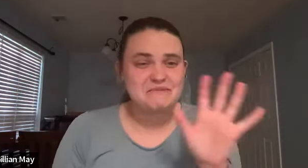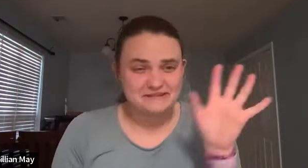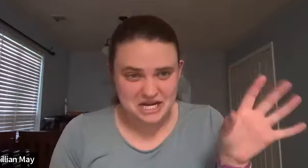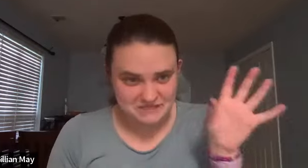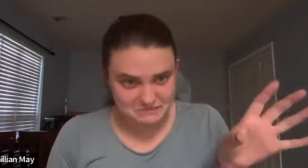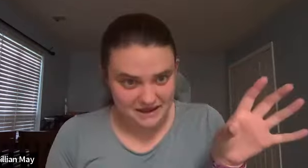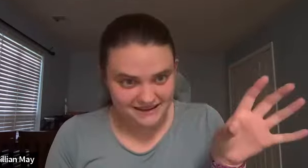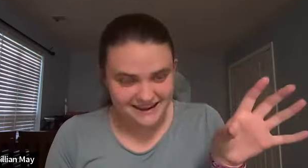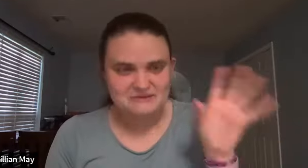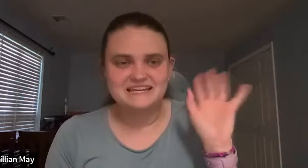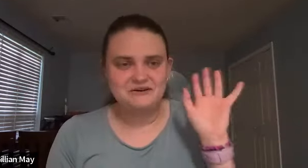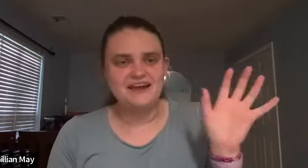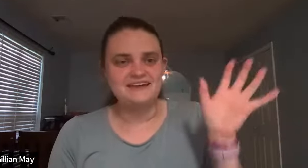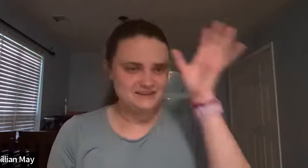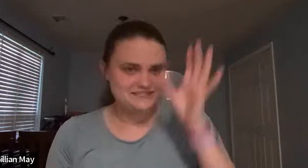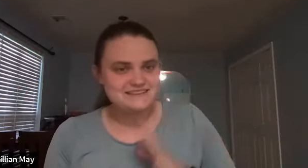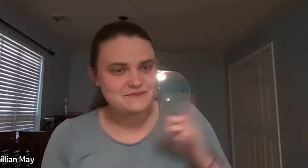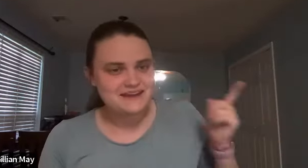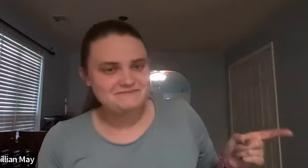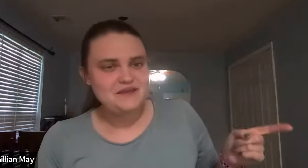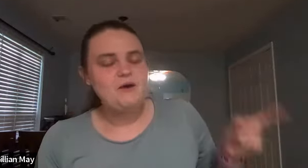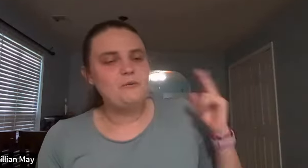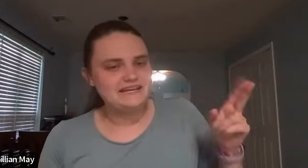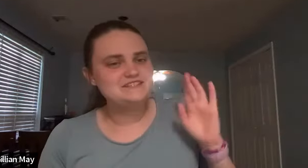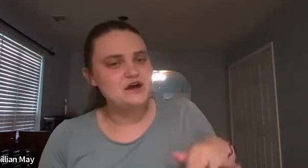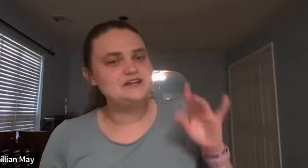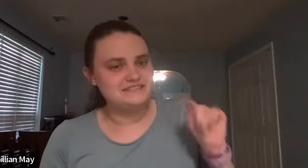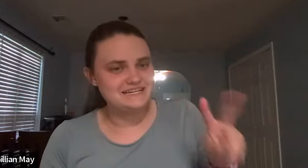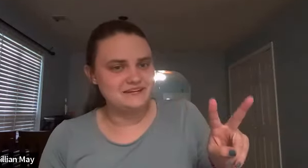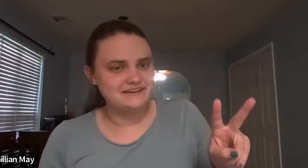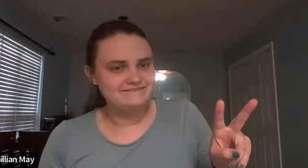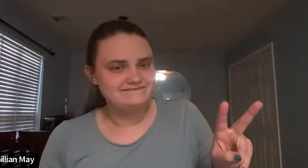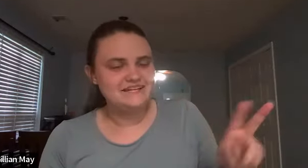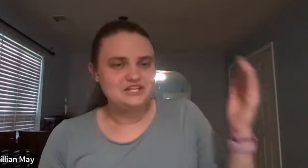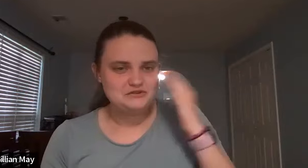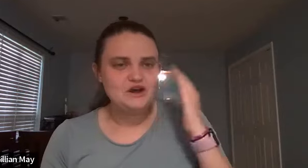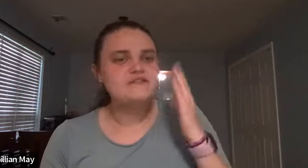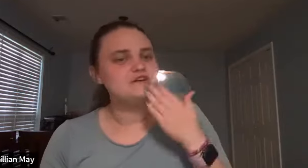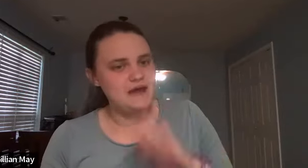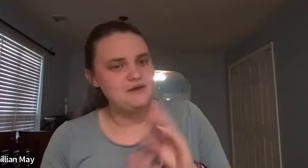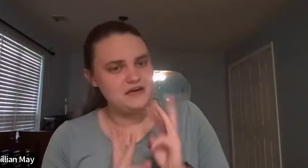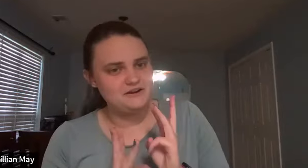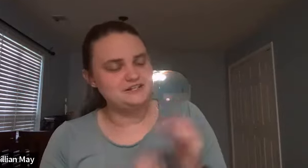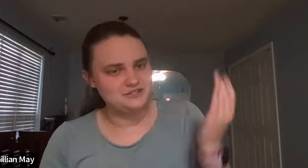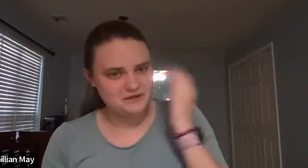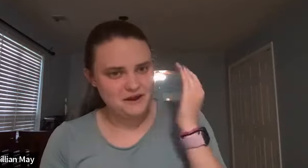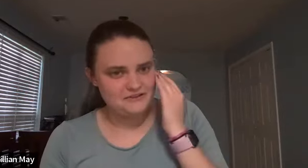about James Spann. I was like, okay, you see this man? When he's on your TV, you know that there's bad weather and you should be aware. And they're